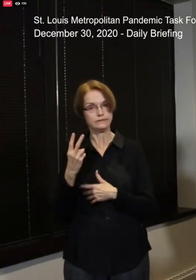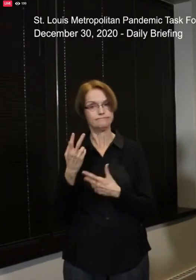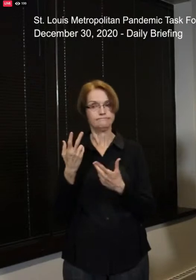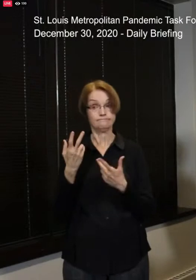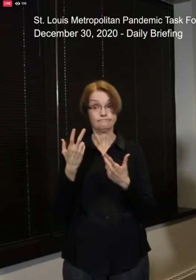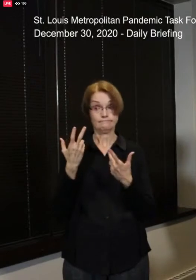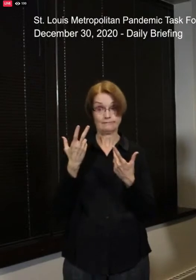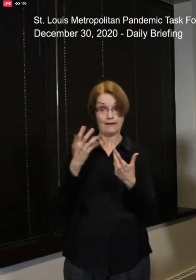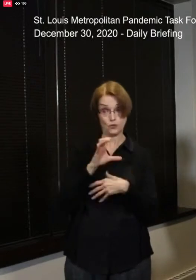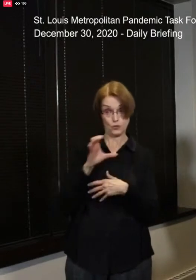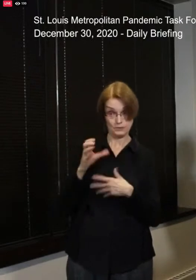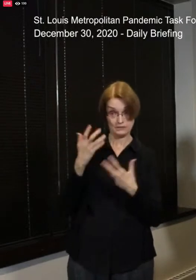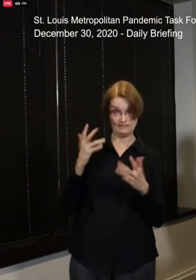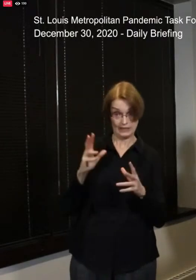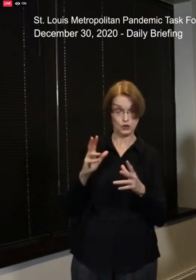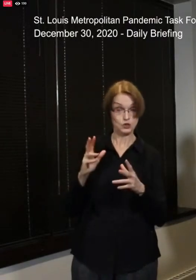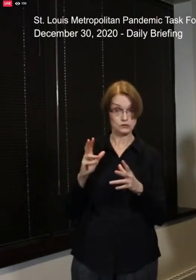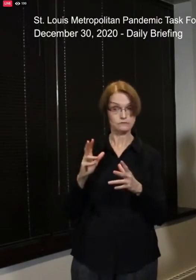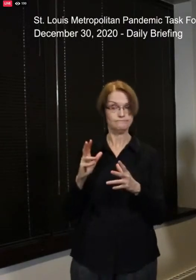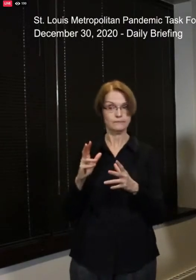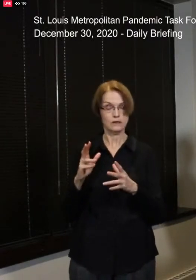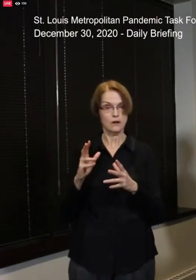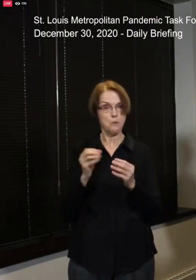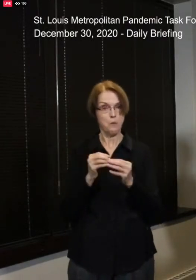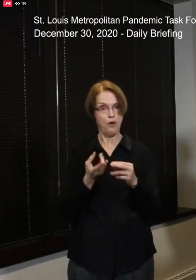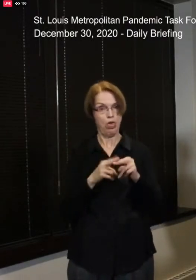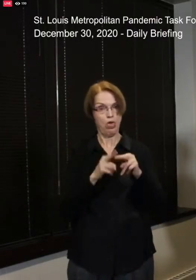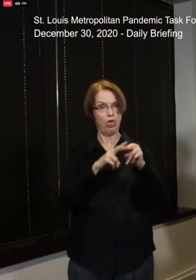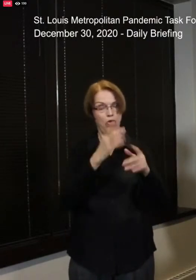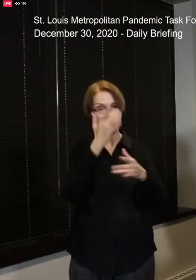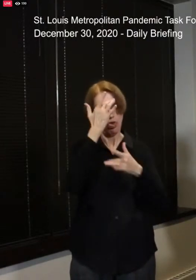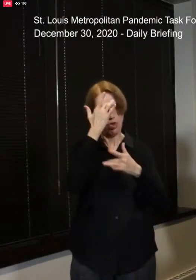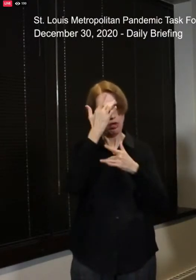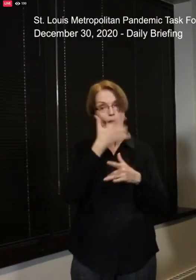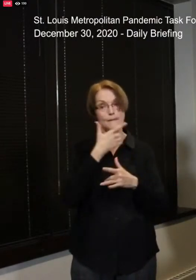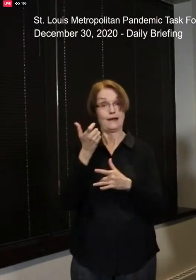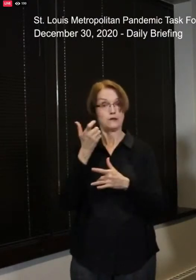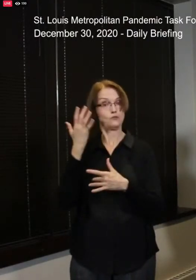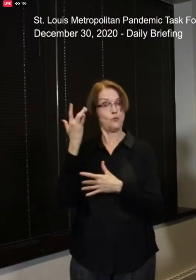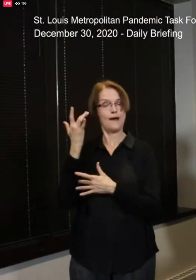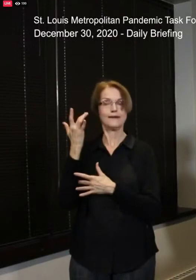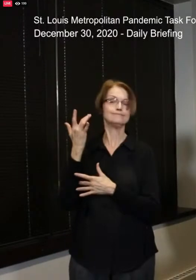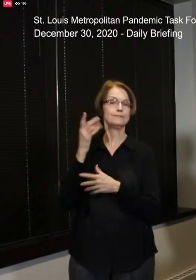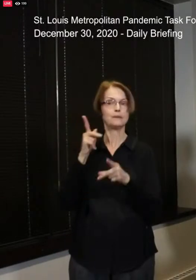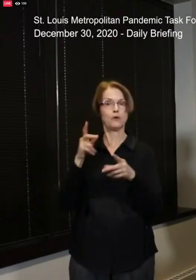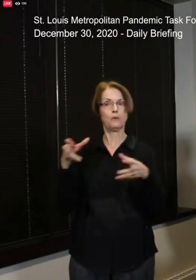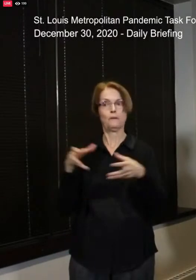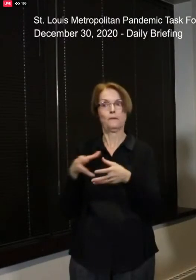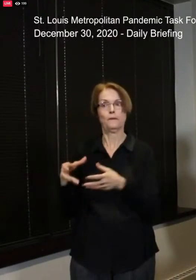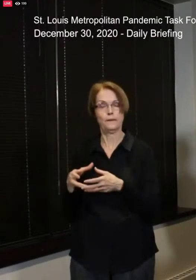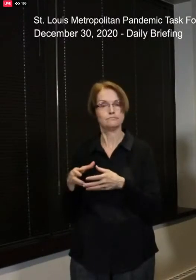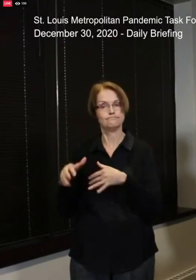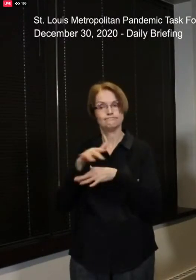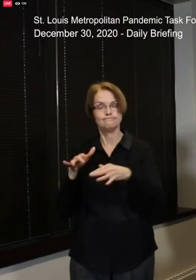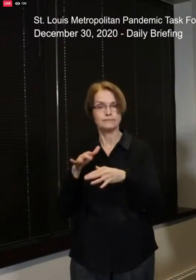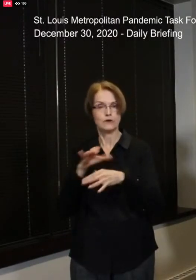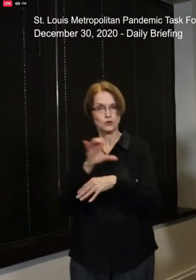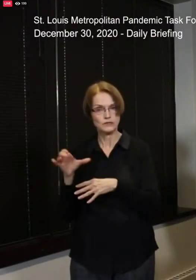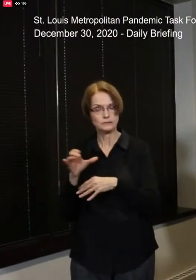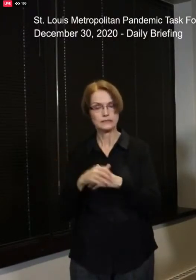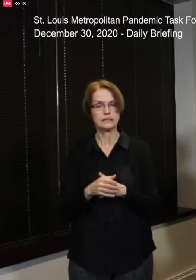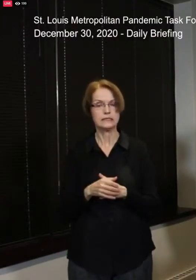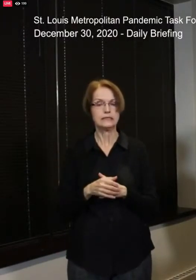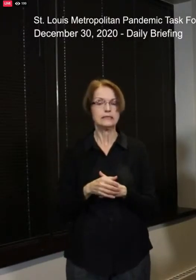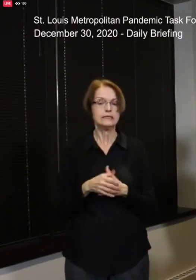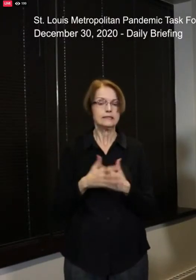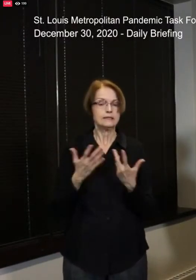holiday? Well, we hope not, but we know that there will be some gatherings. So the question is, how much are we going to